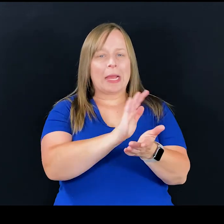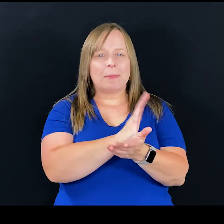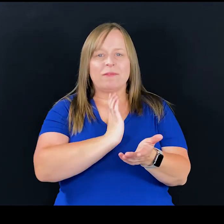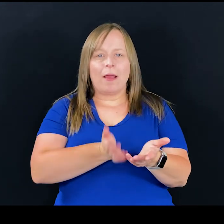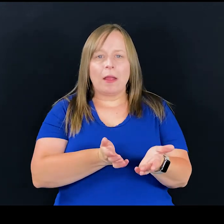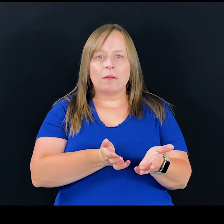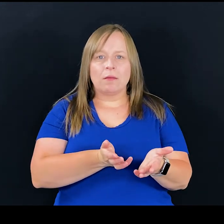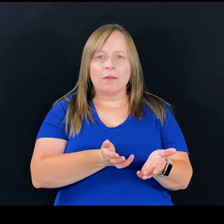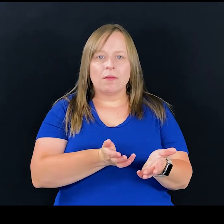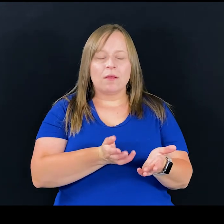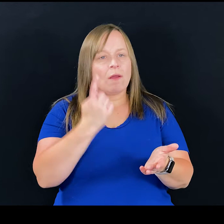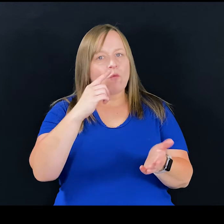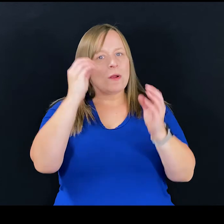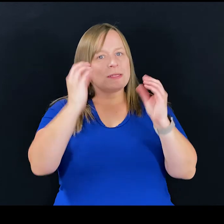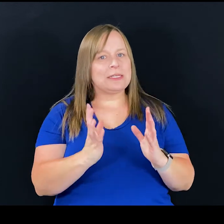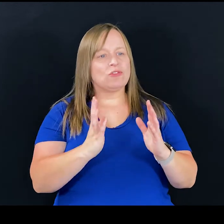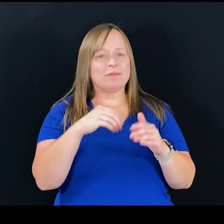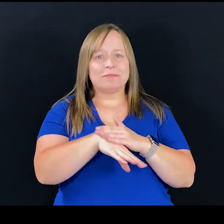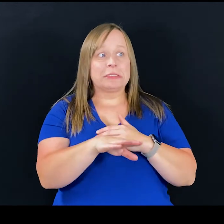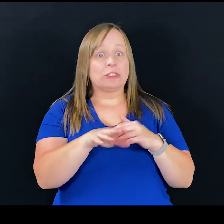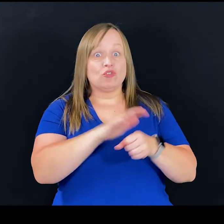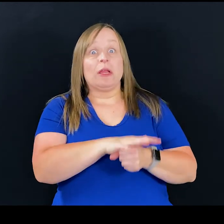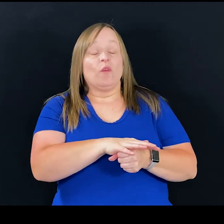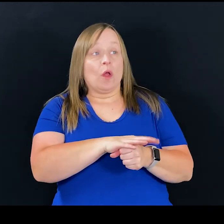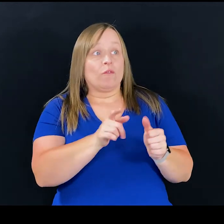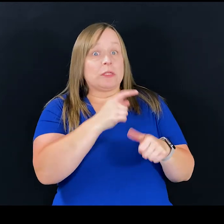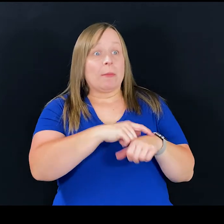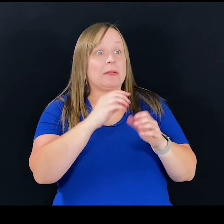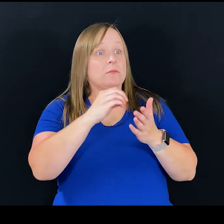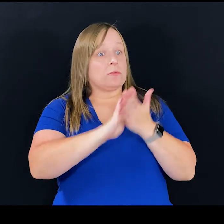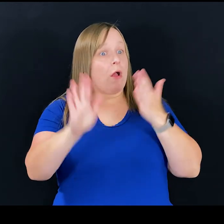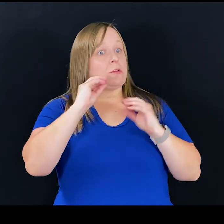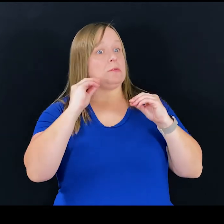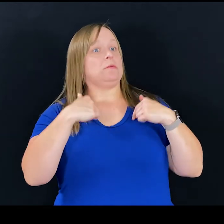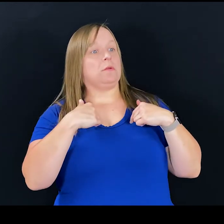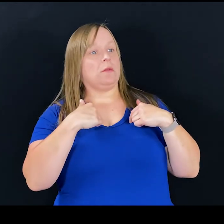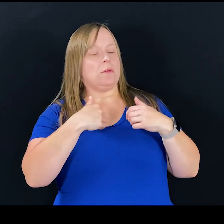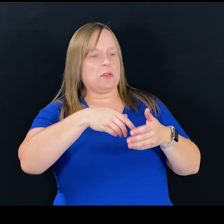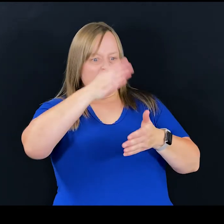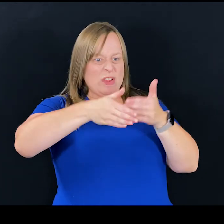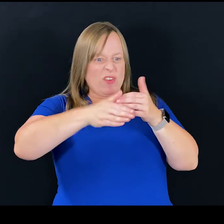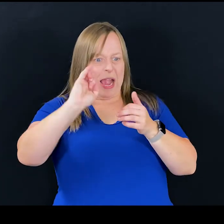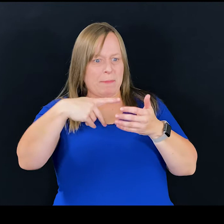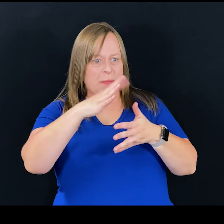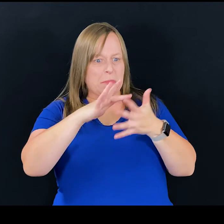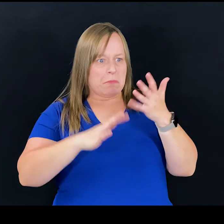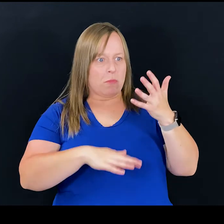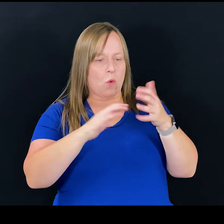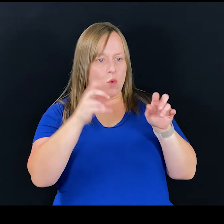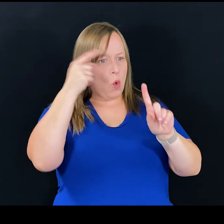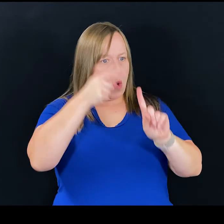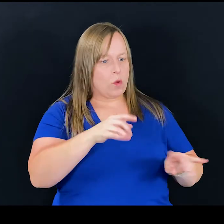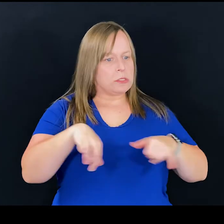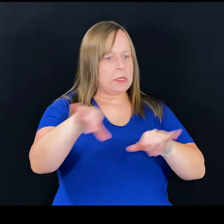an open document. And for a teacher just coming in, that's stressful. We were taught in college to hammer out the